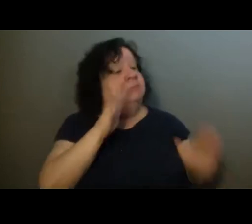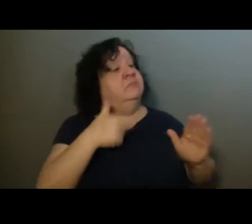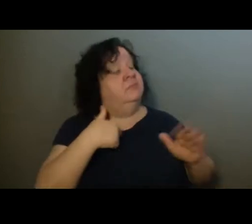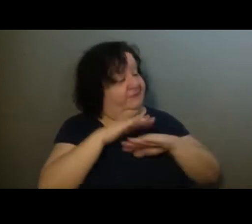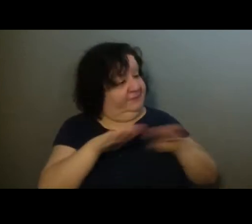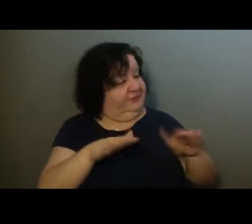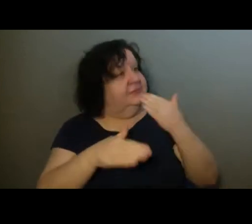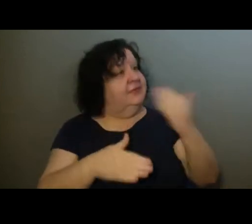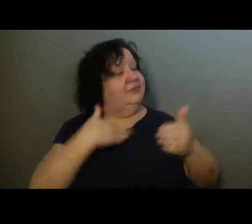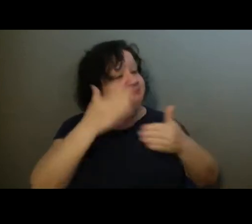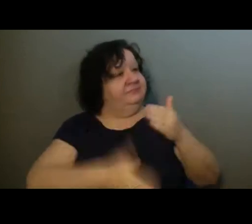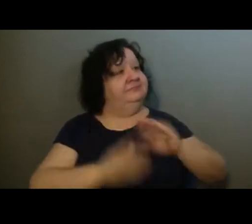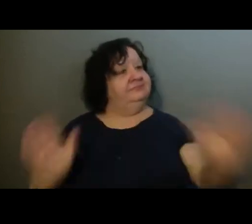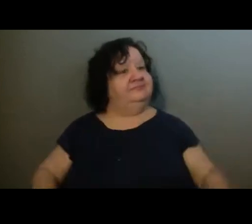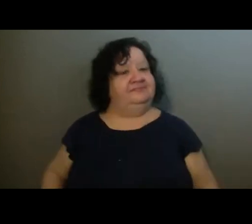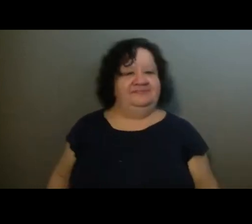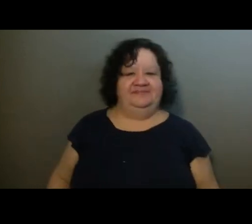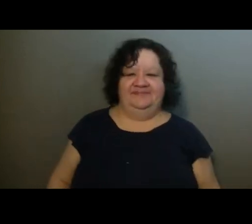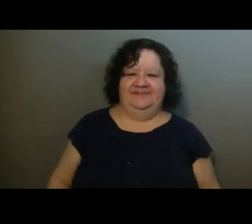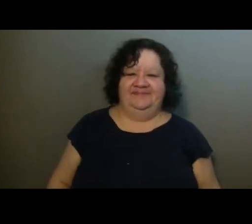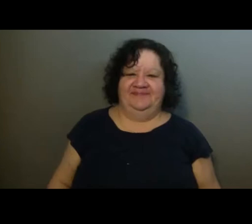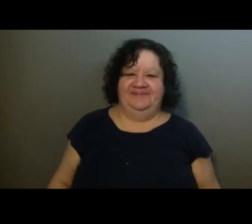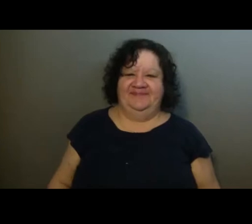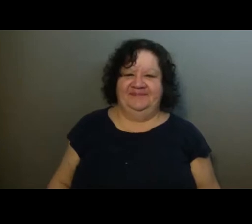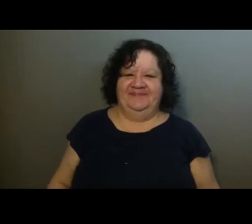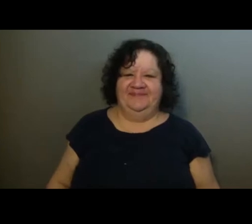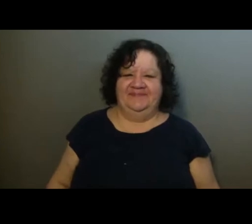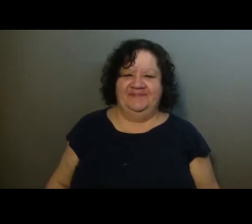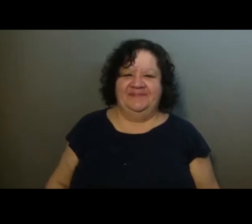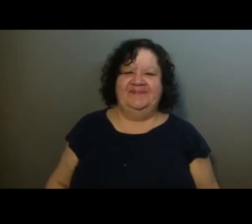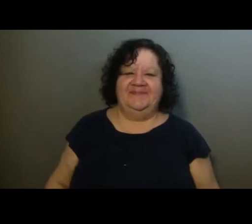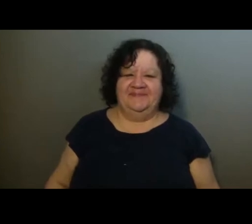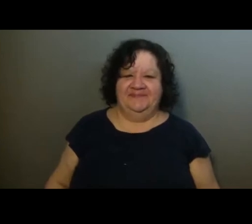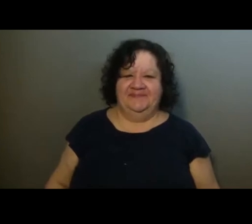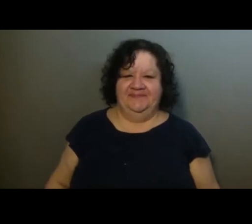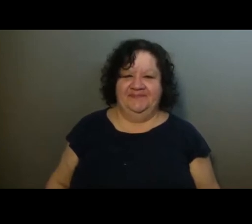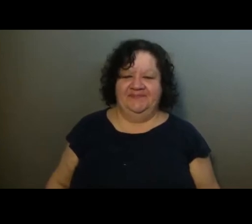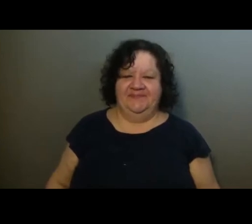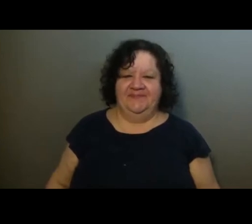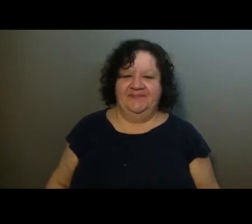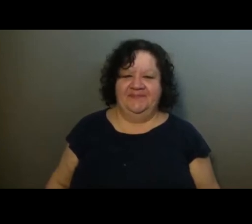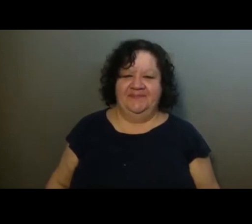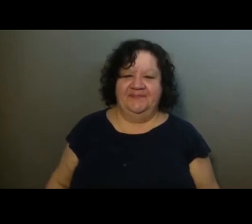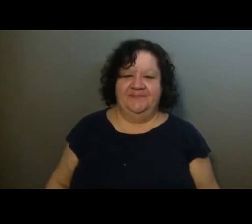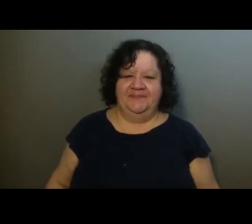Thank you. On receipt of alert from the server attached, this application will be invoked and will generate the change makers and action colon cutting dashes.